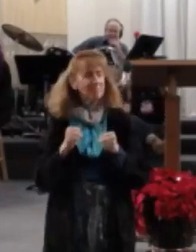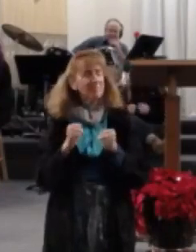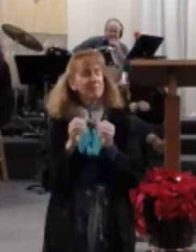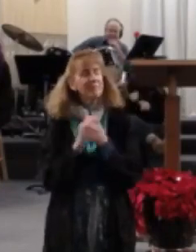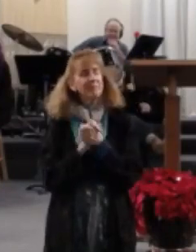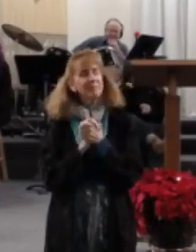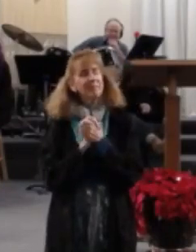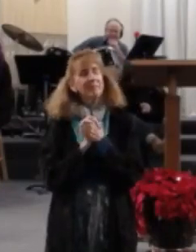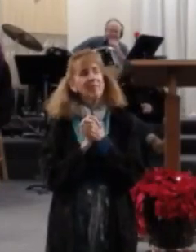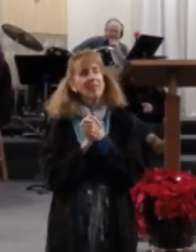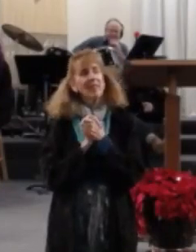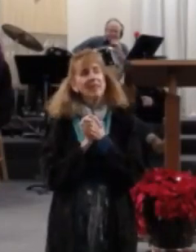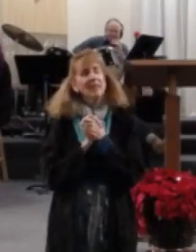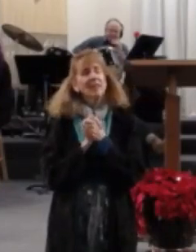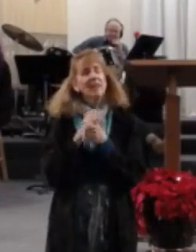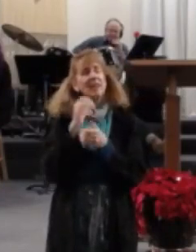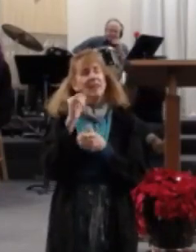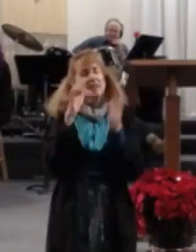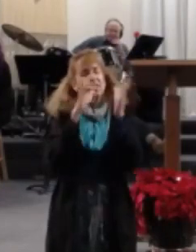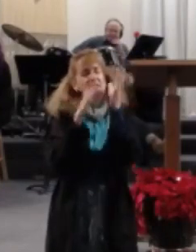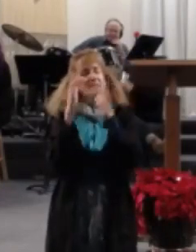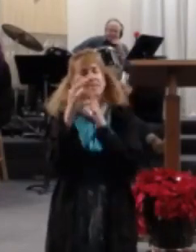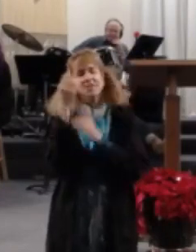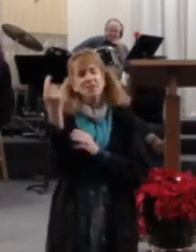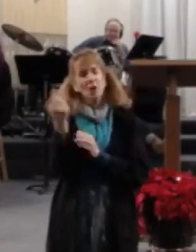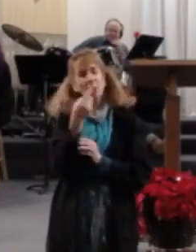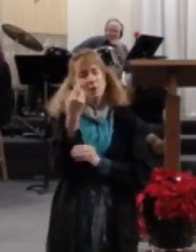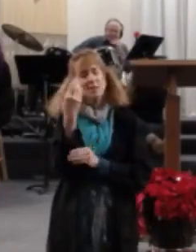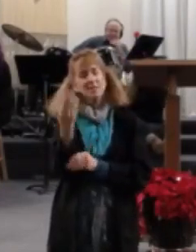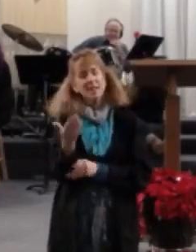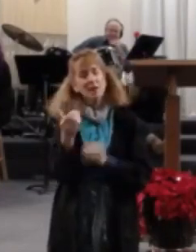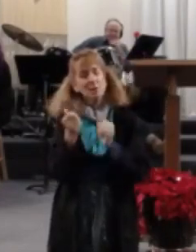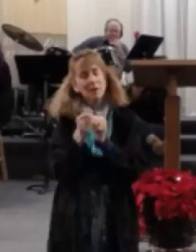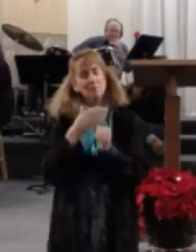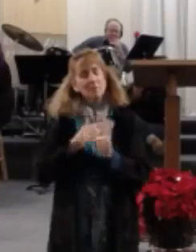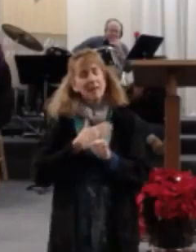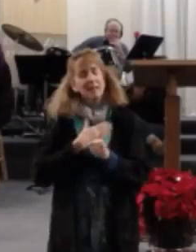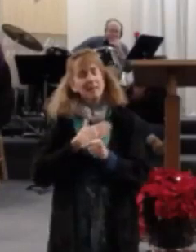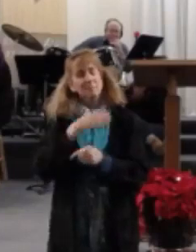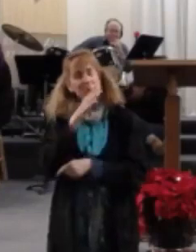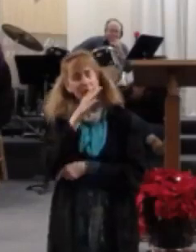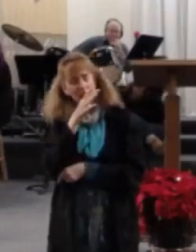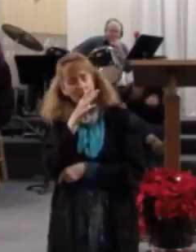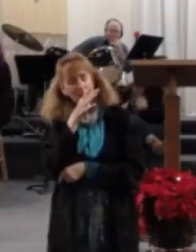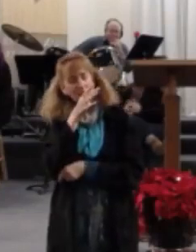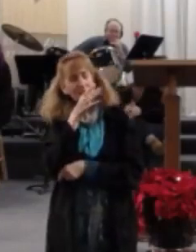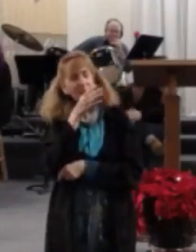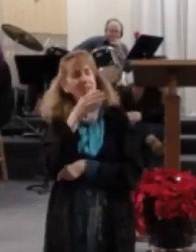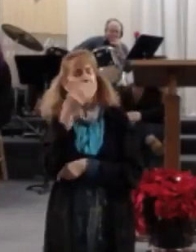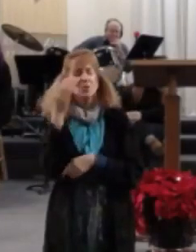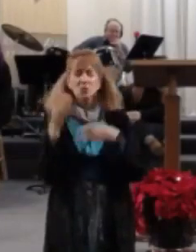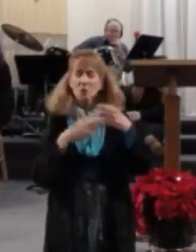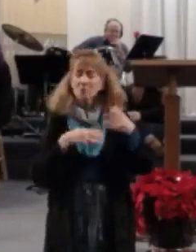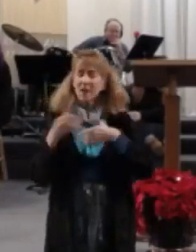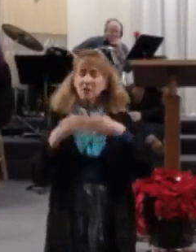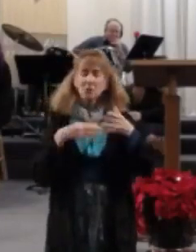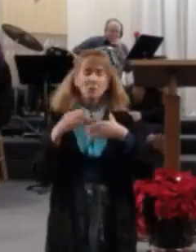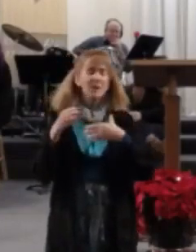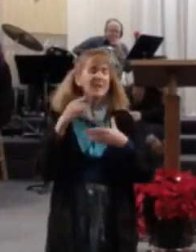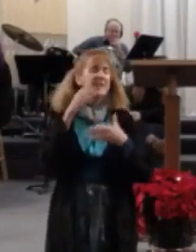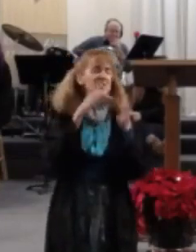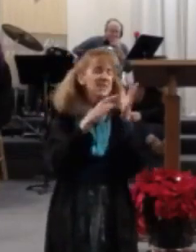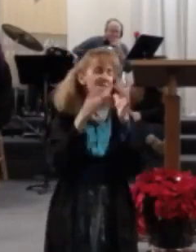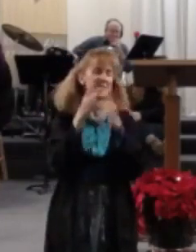Jesus is always her constant. That's what she taught us. no matter what, Jesus is your